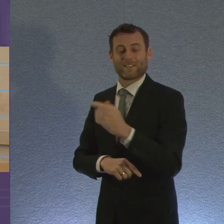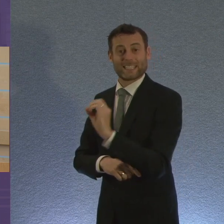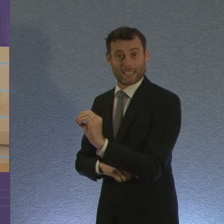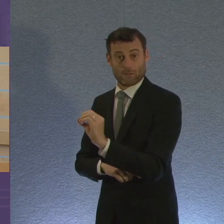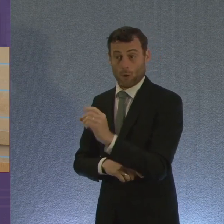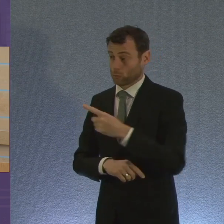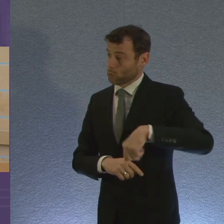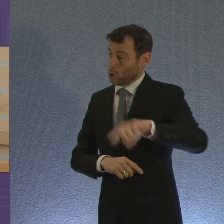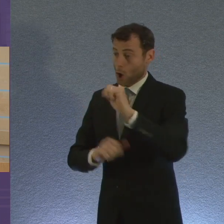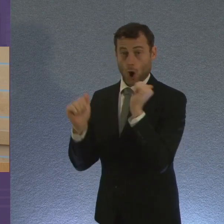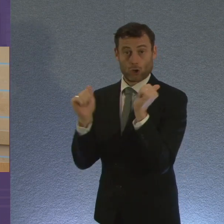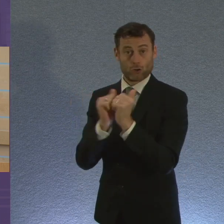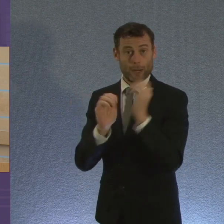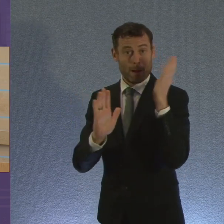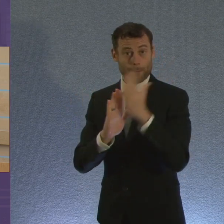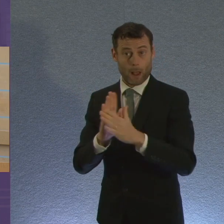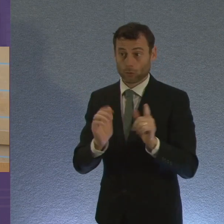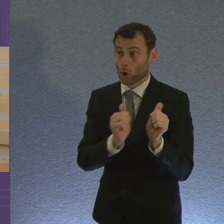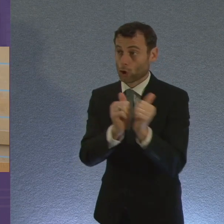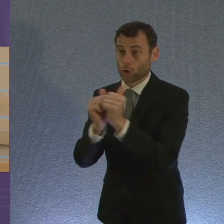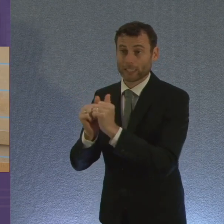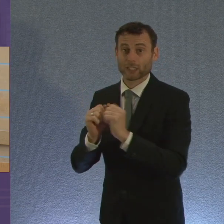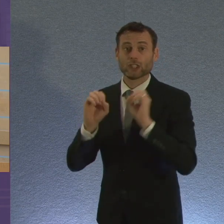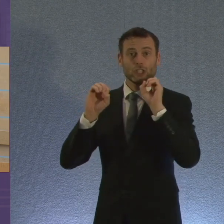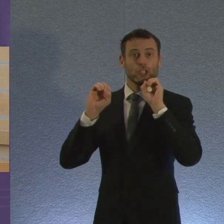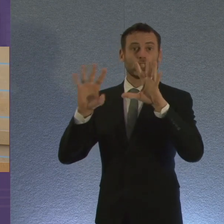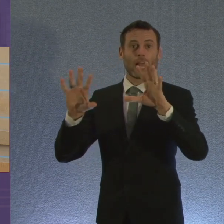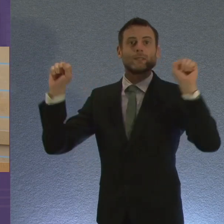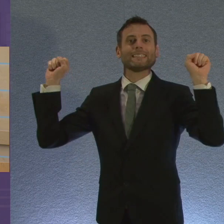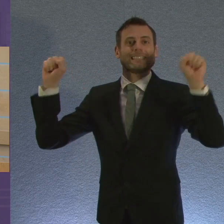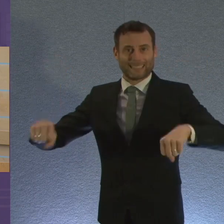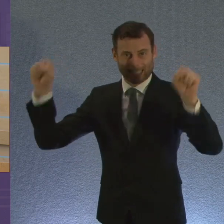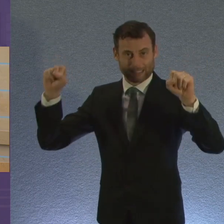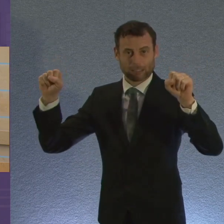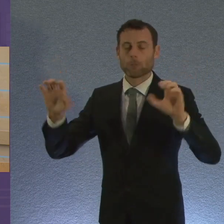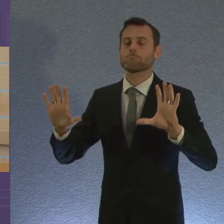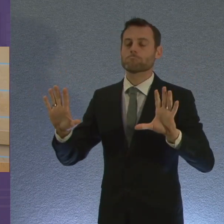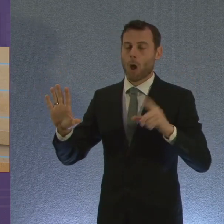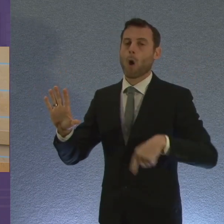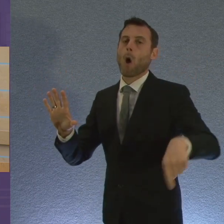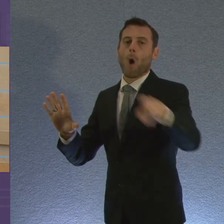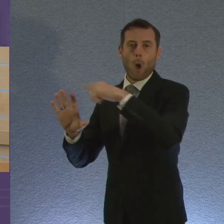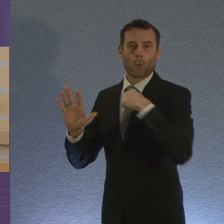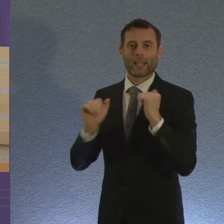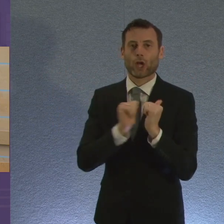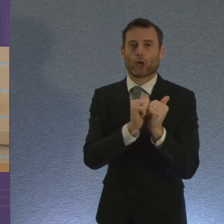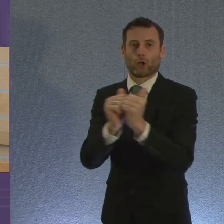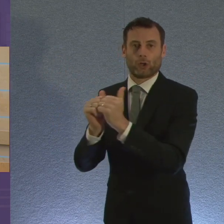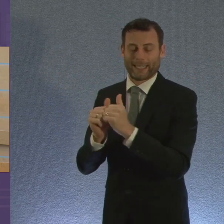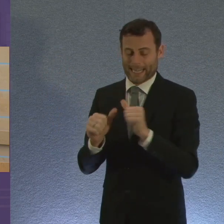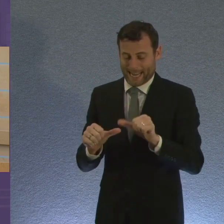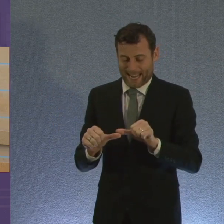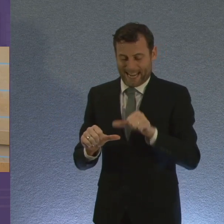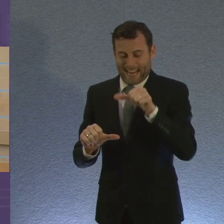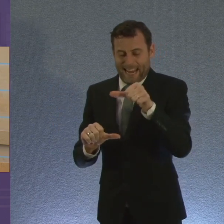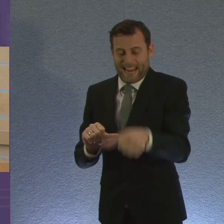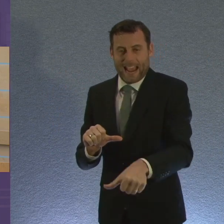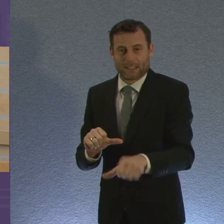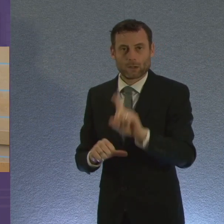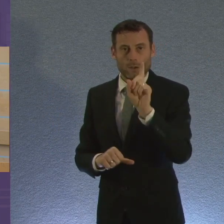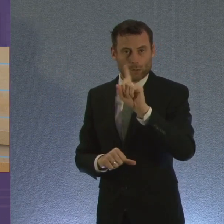Stage 1 be agreed. Are we all agreed? Yes. We are agreed. The next item is consideration of